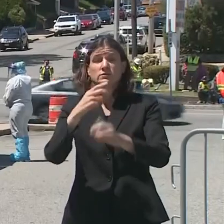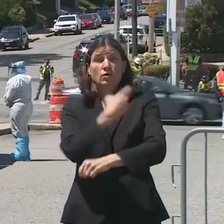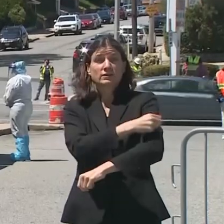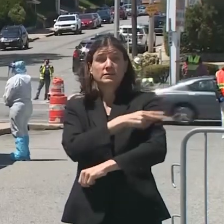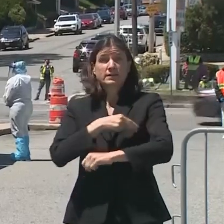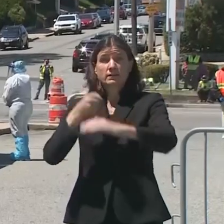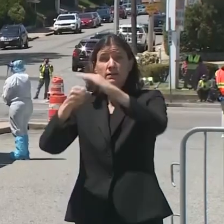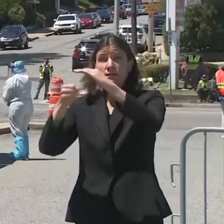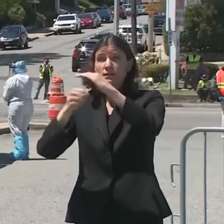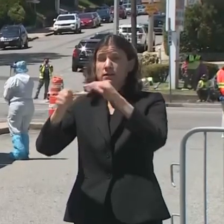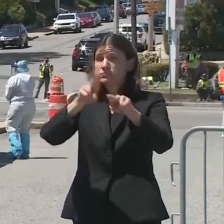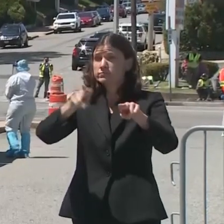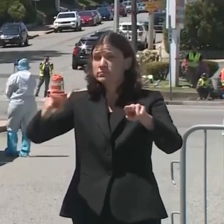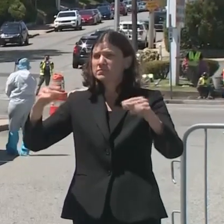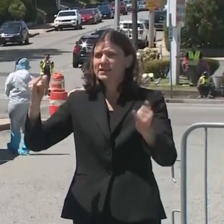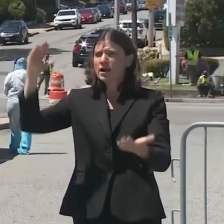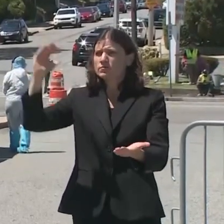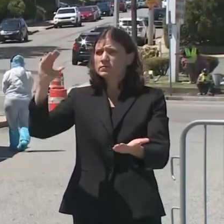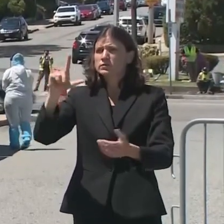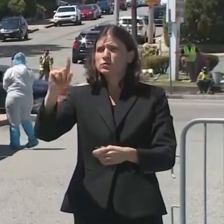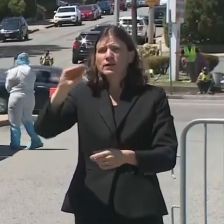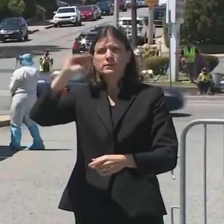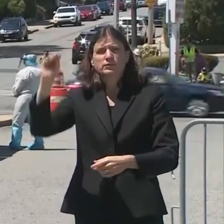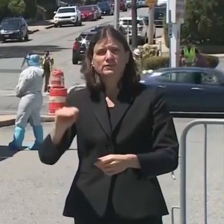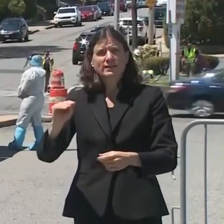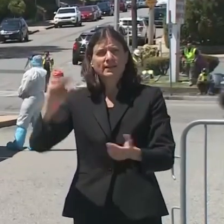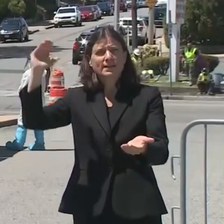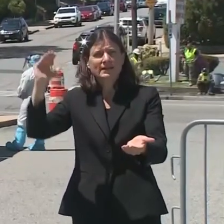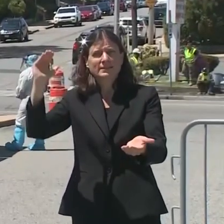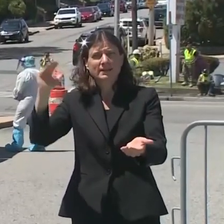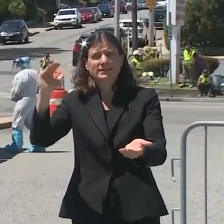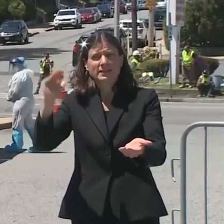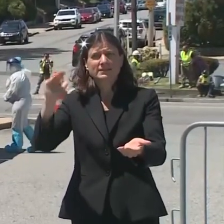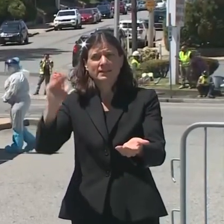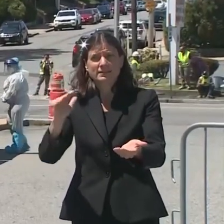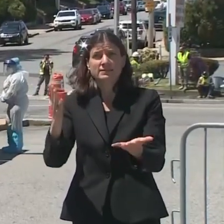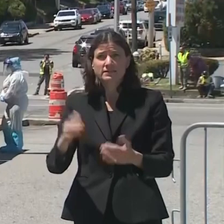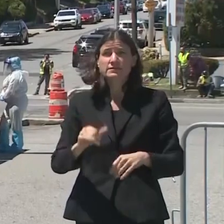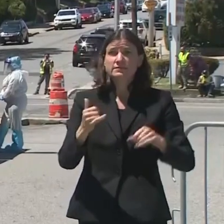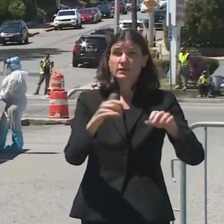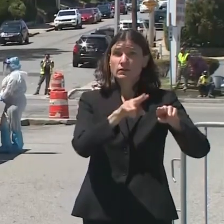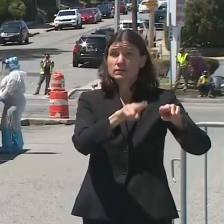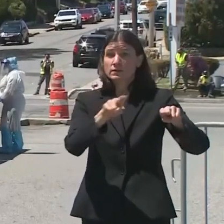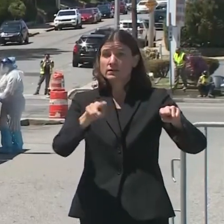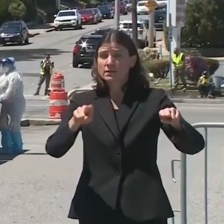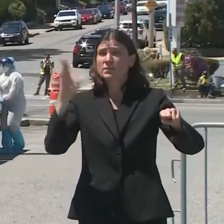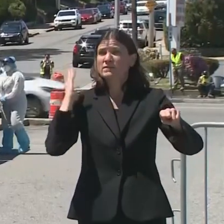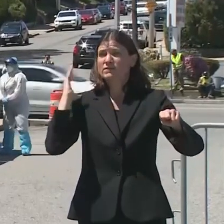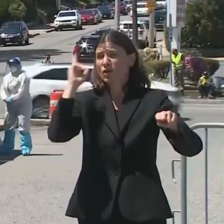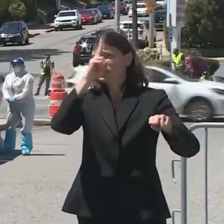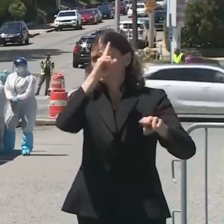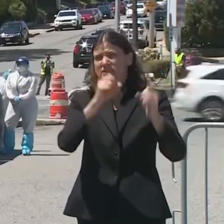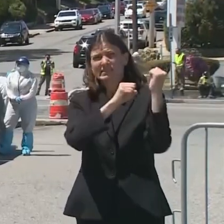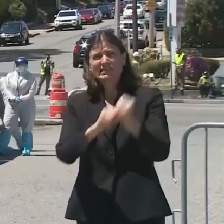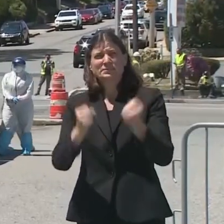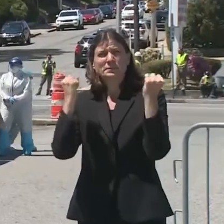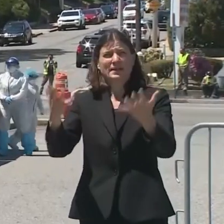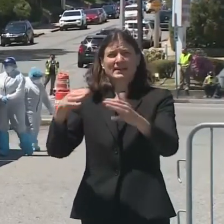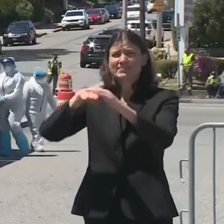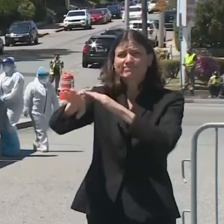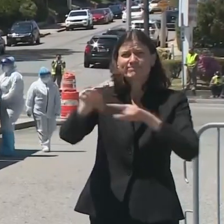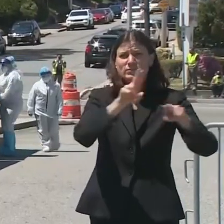the hospital since that number peaked in mid-April. The administration and the command center continue to have